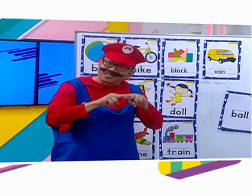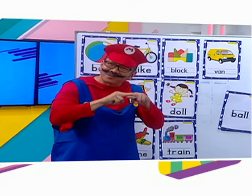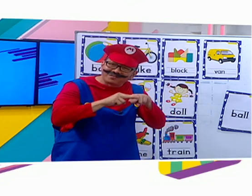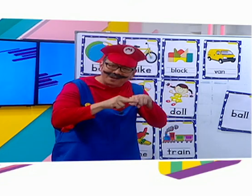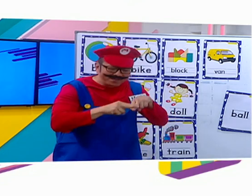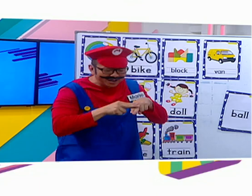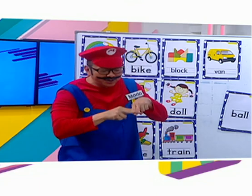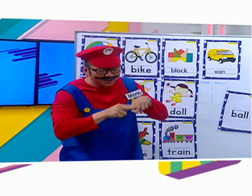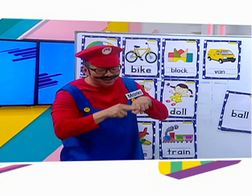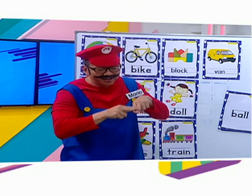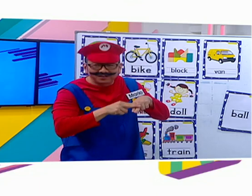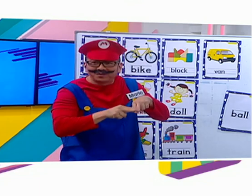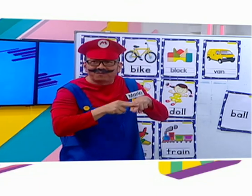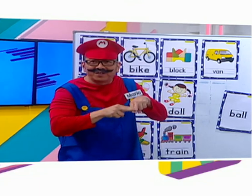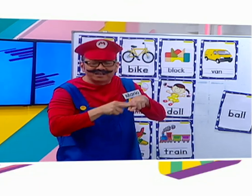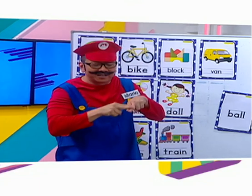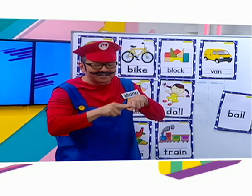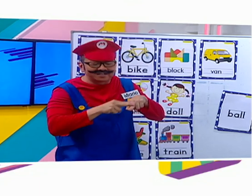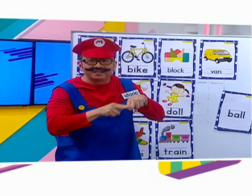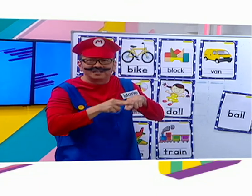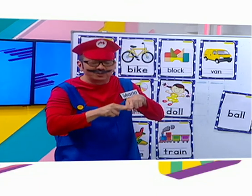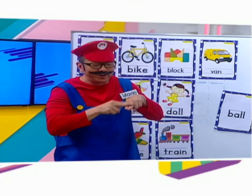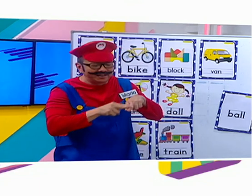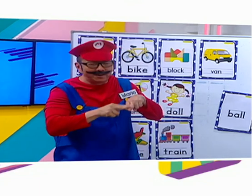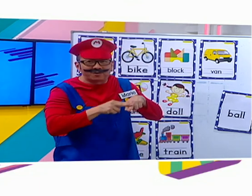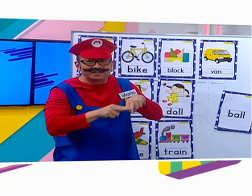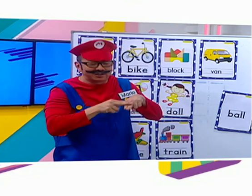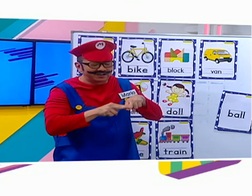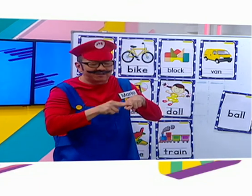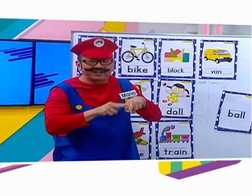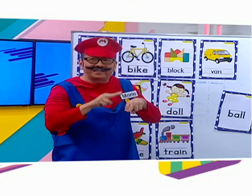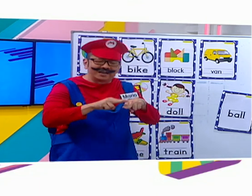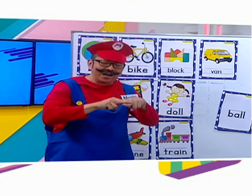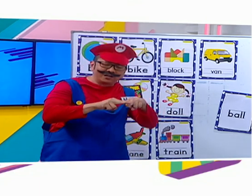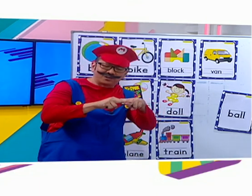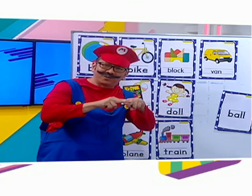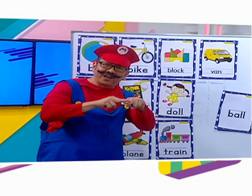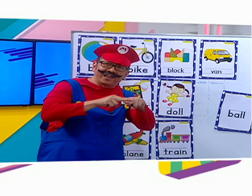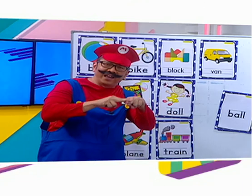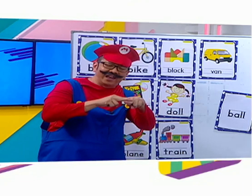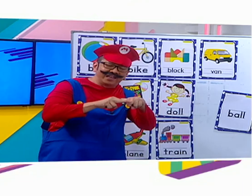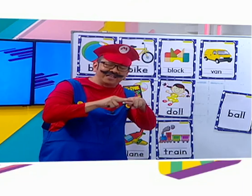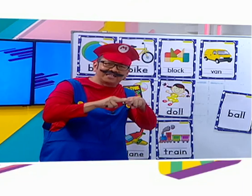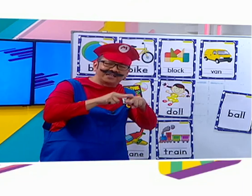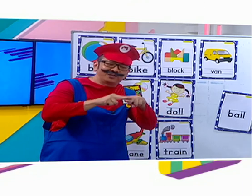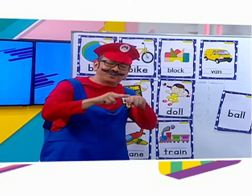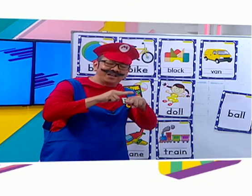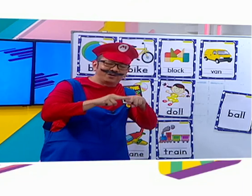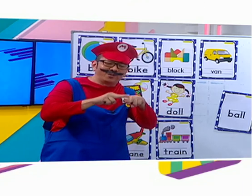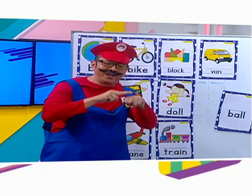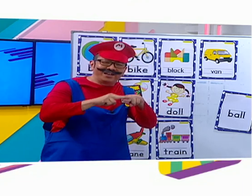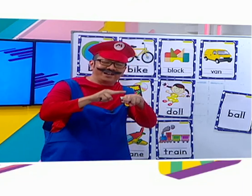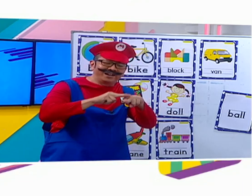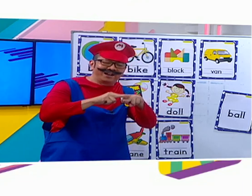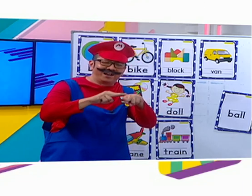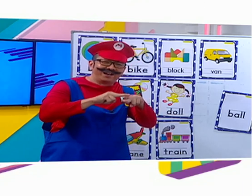This is train. Make sure your fingers is doing the position correctly. Train. Yeah. Is that a train it's